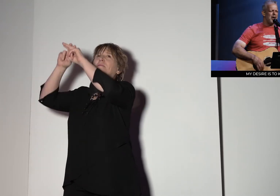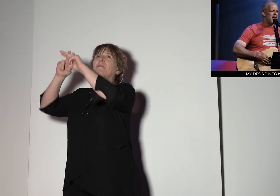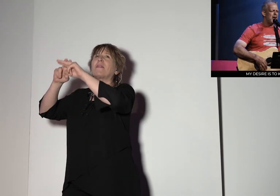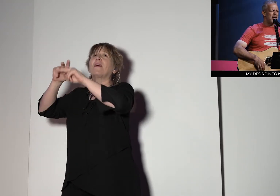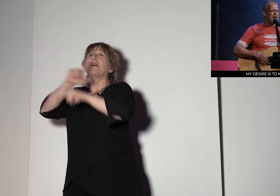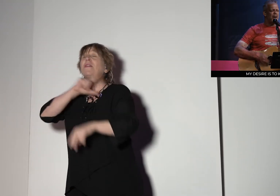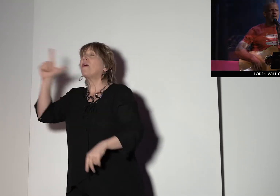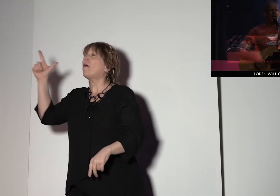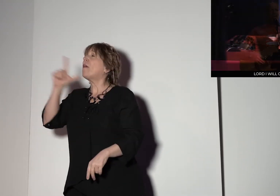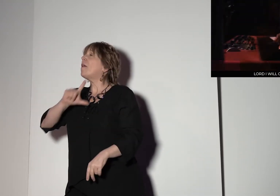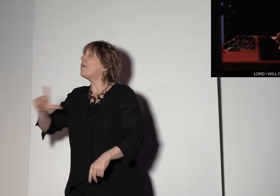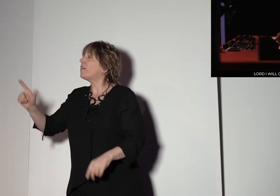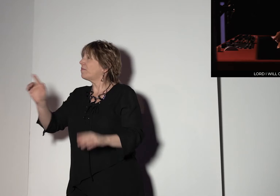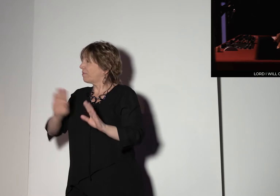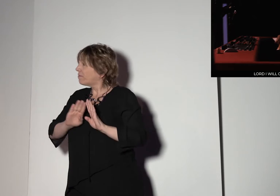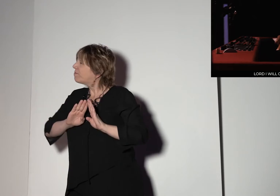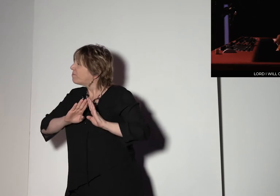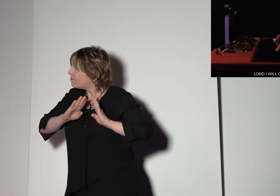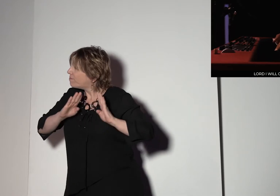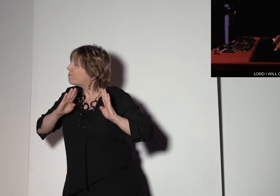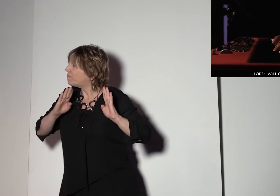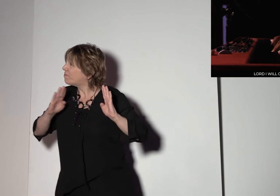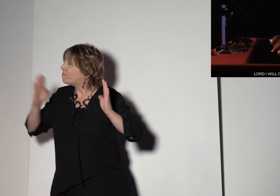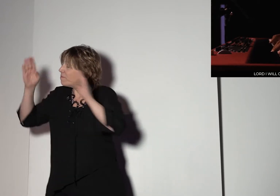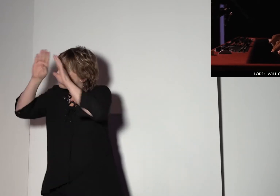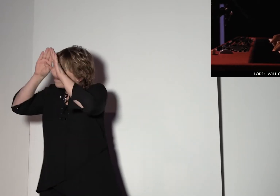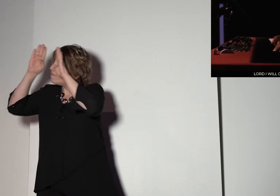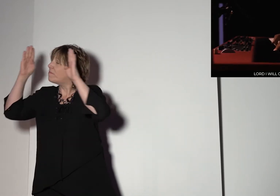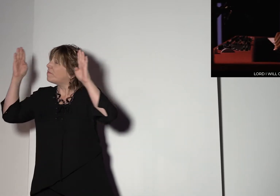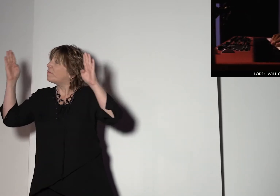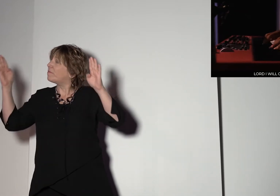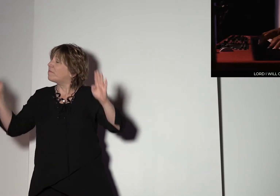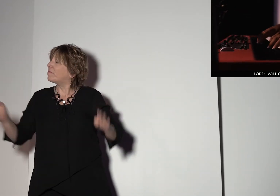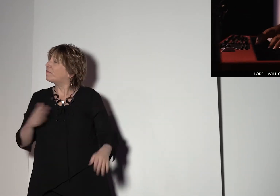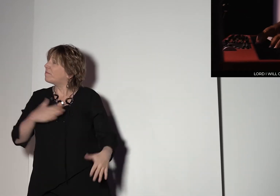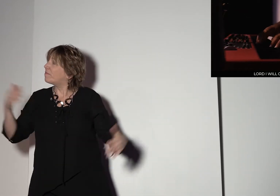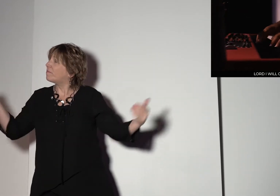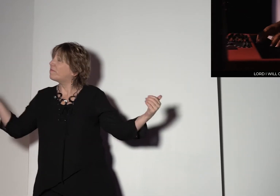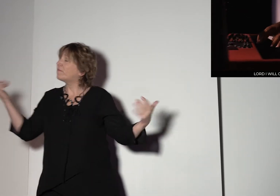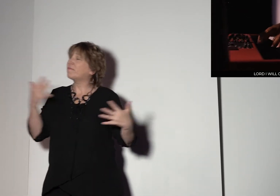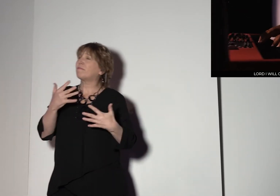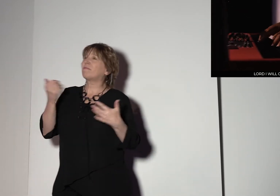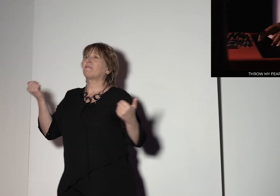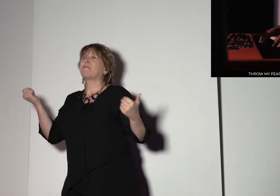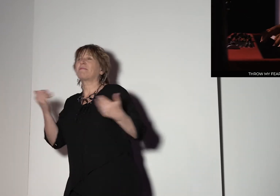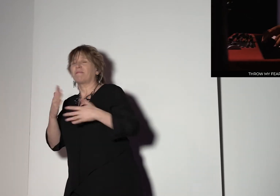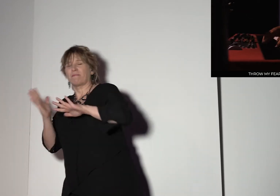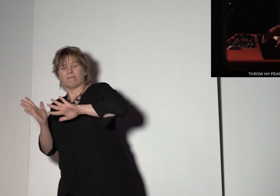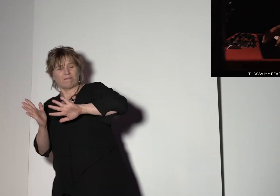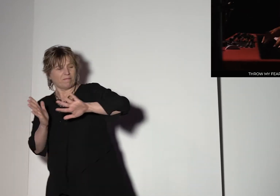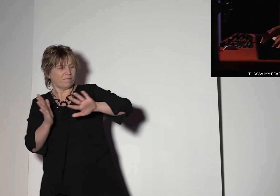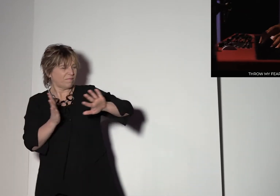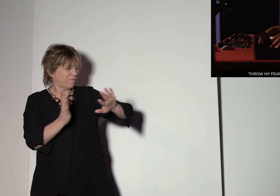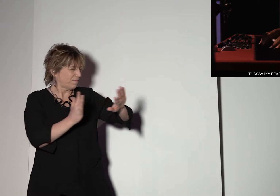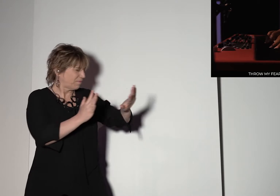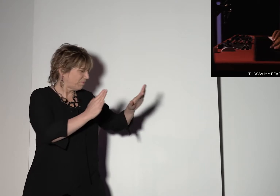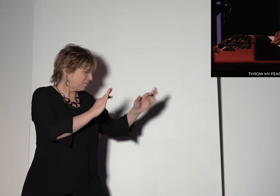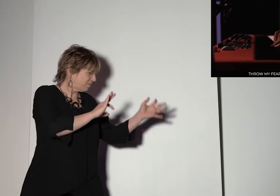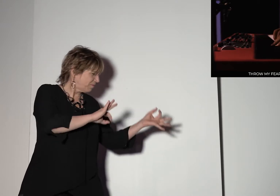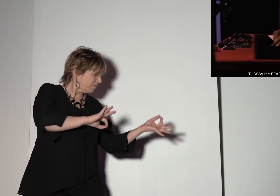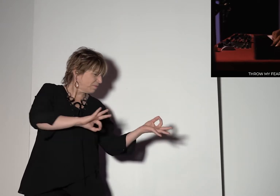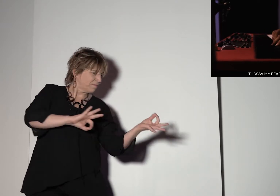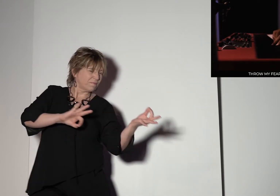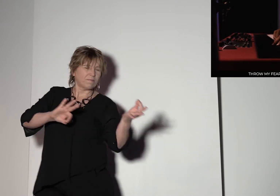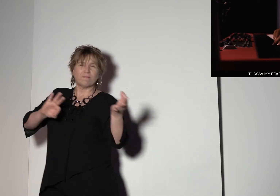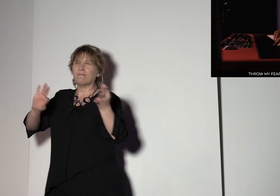deeper, Lord. I will open up again, throw my fears